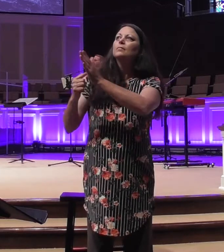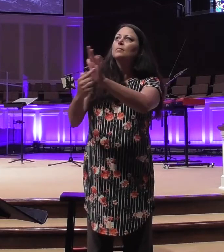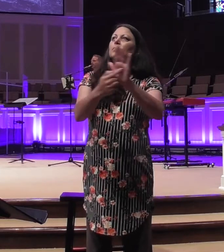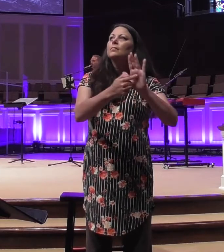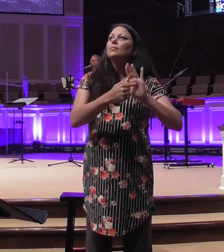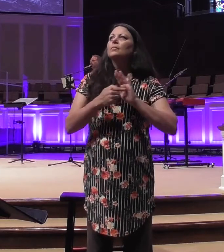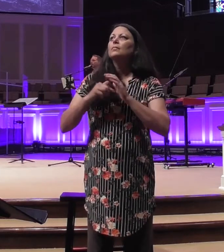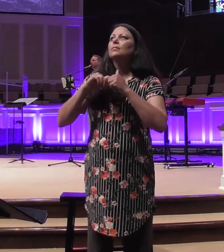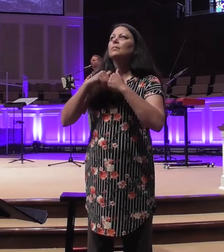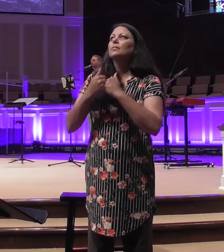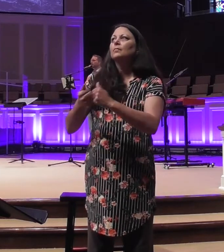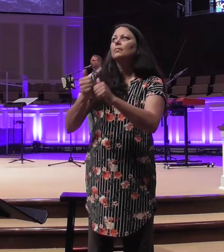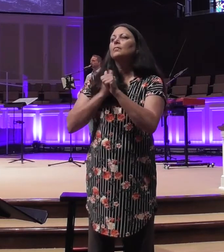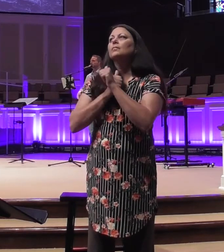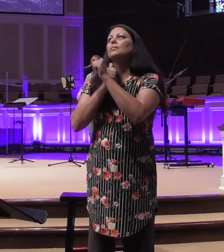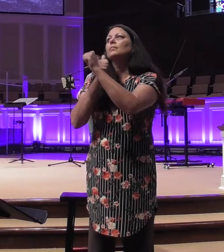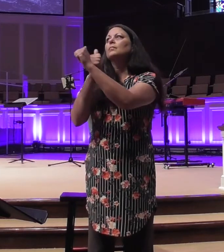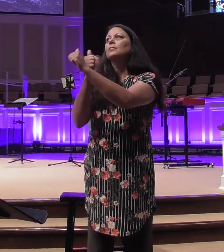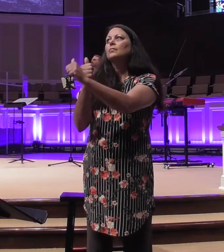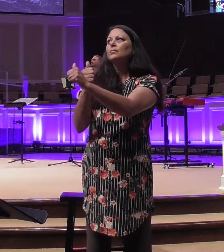more like